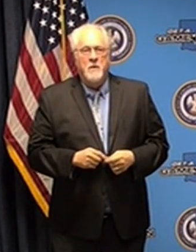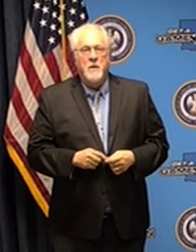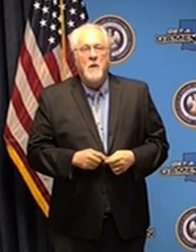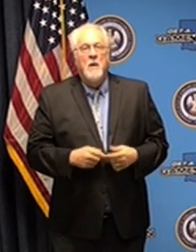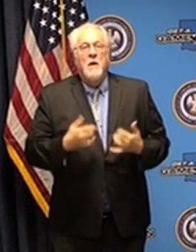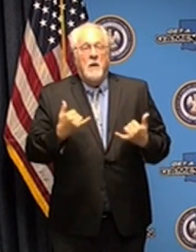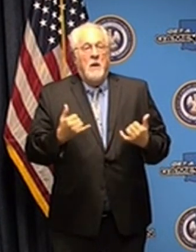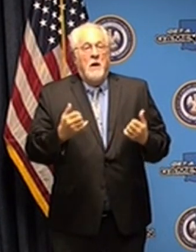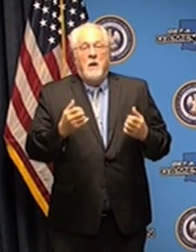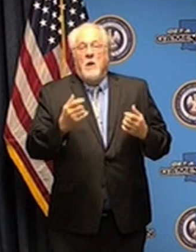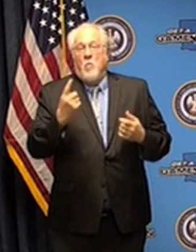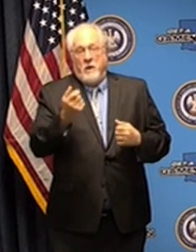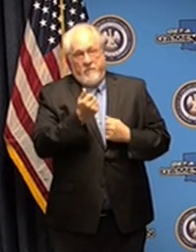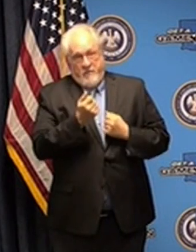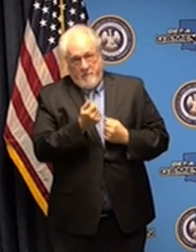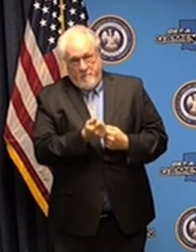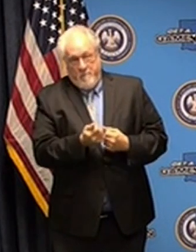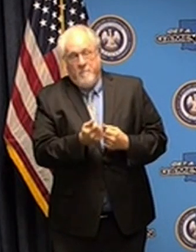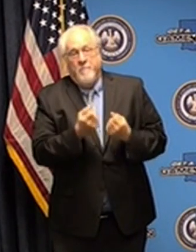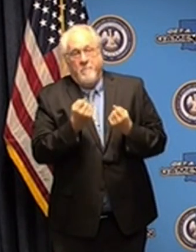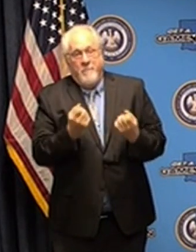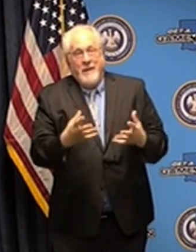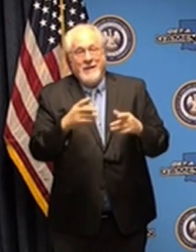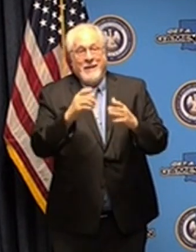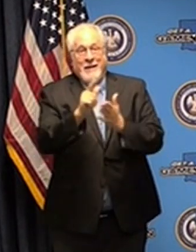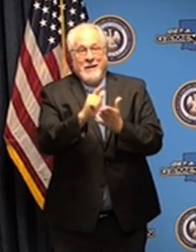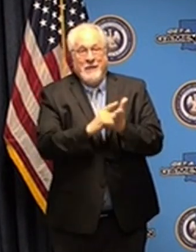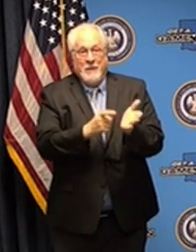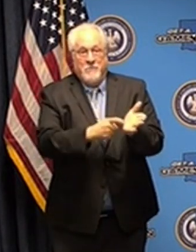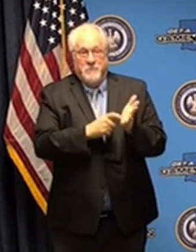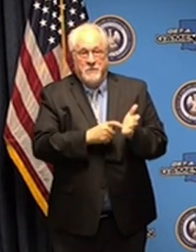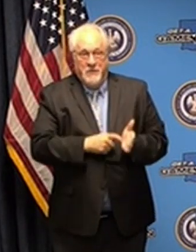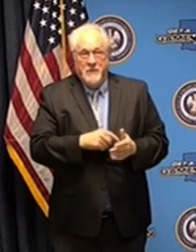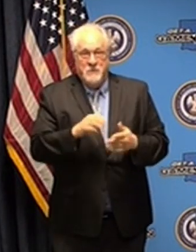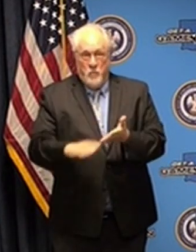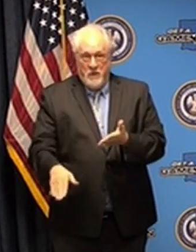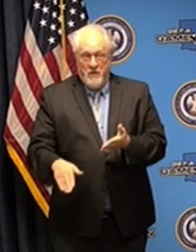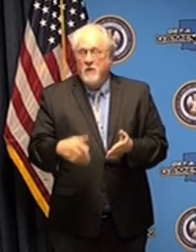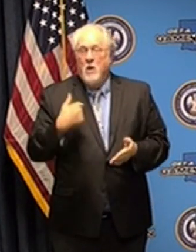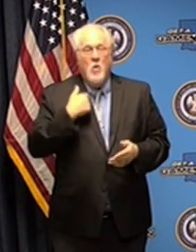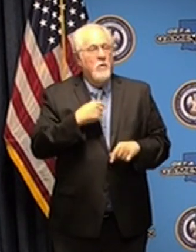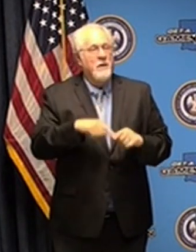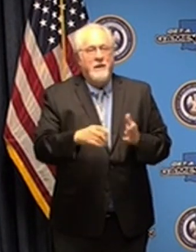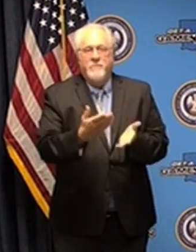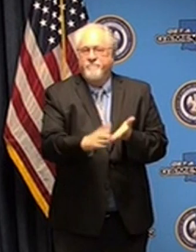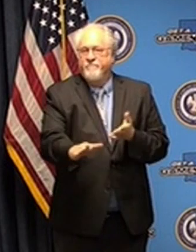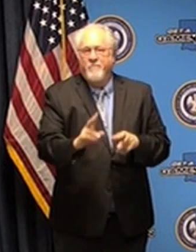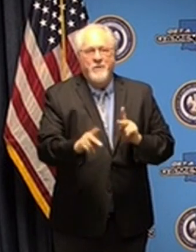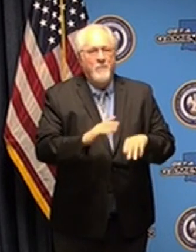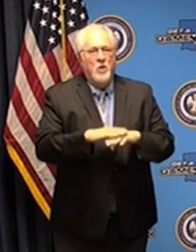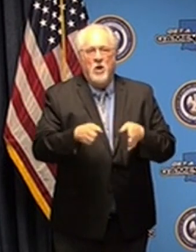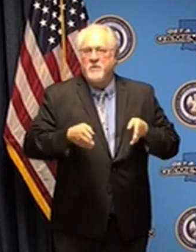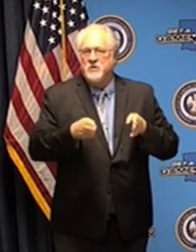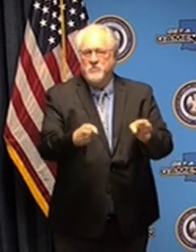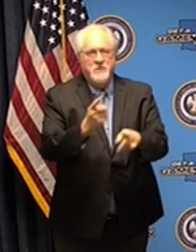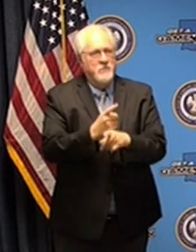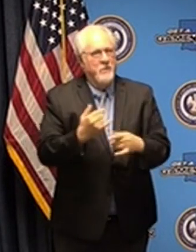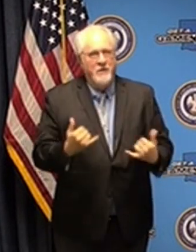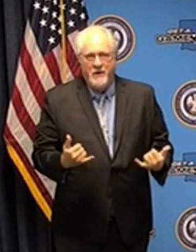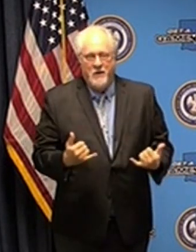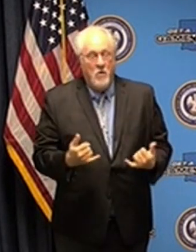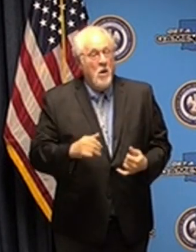So that's one of the many legal deadlines that have been waived simply because we can't put people out on the streets at this